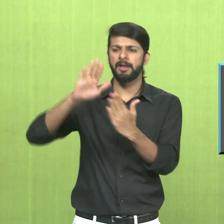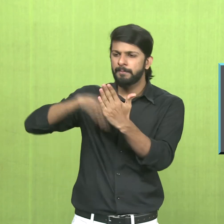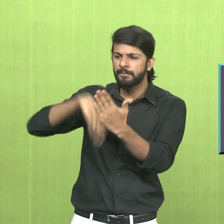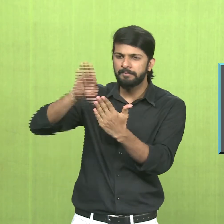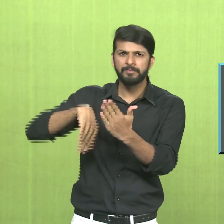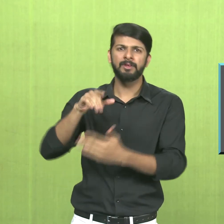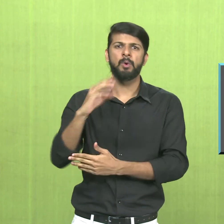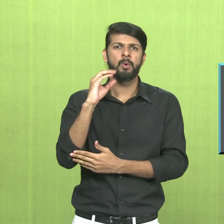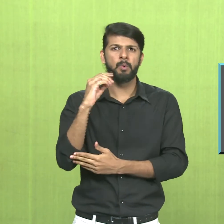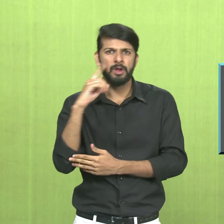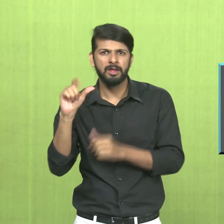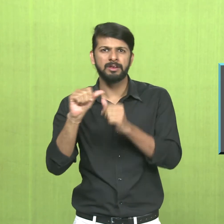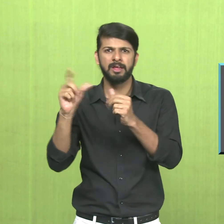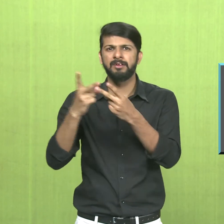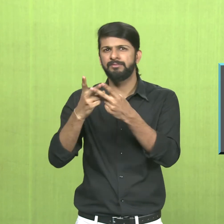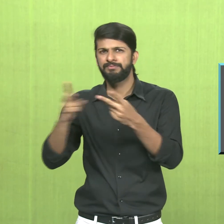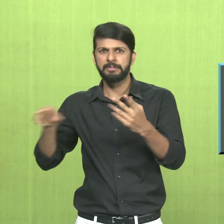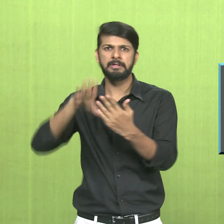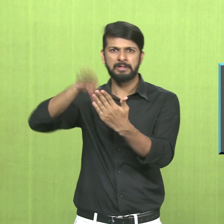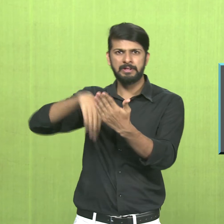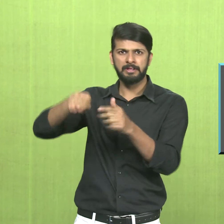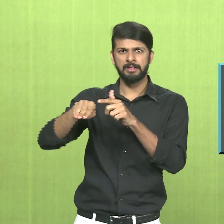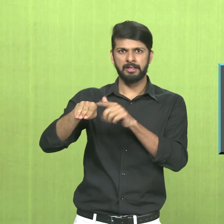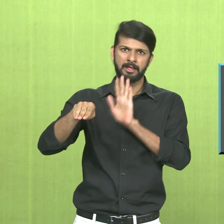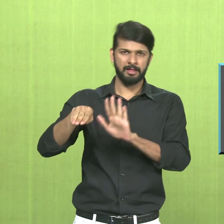Pastel work has some techniques which are similar